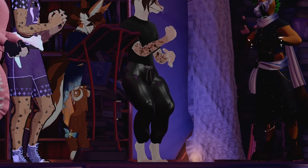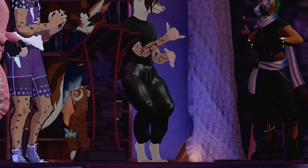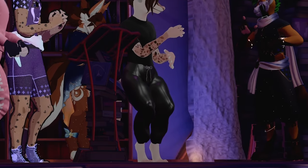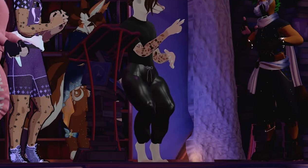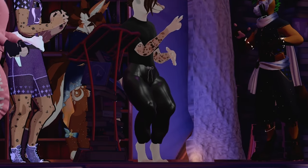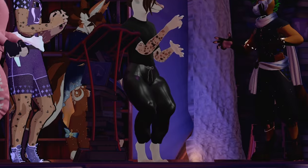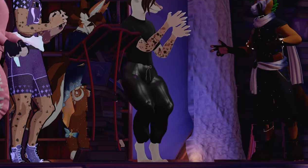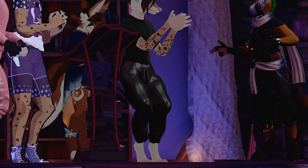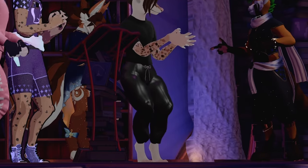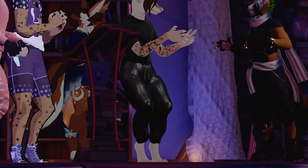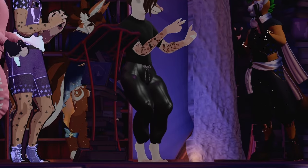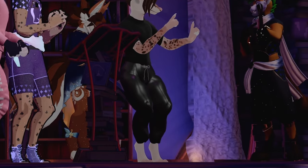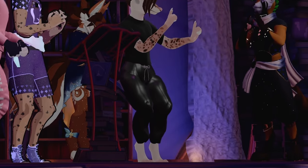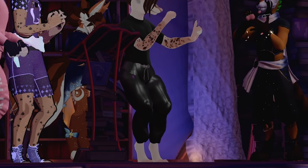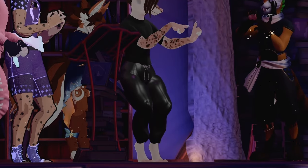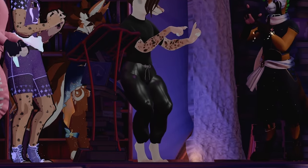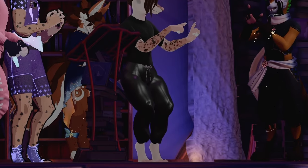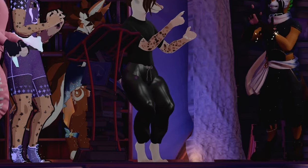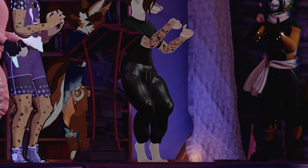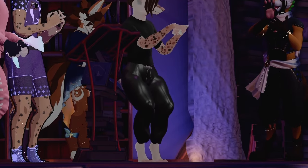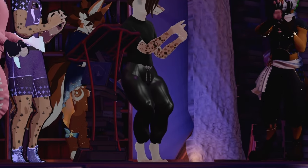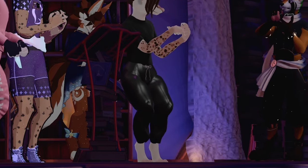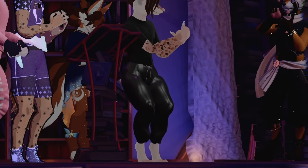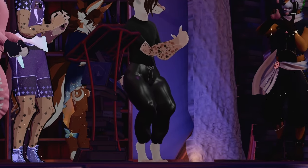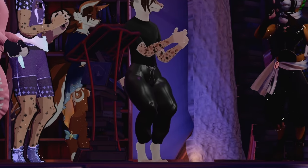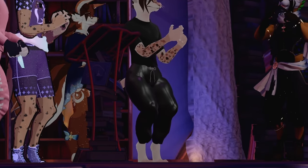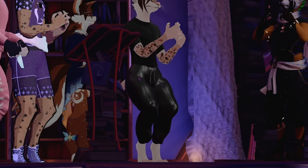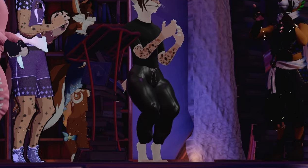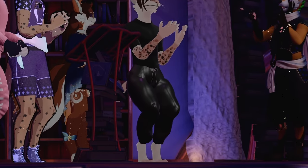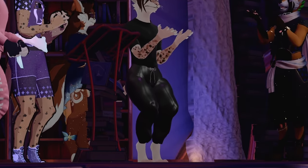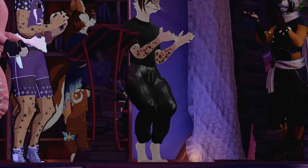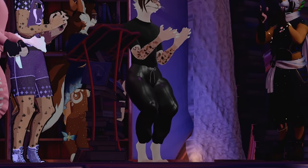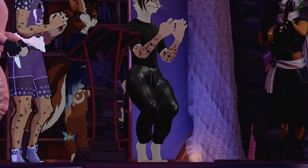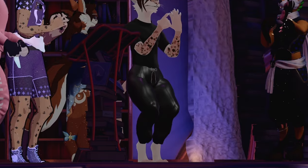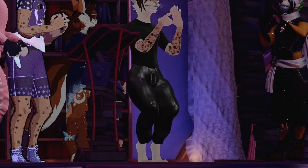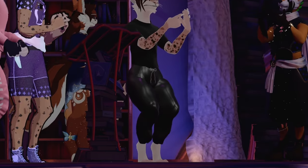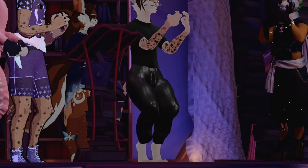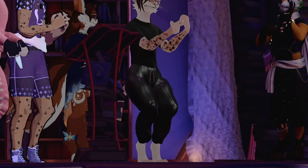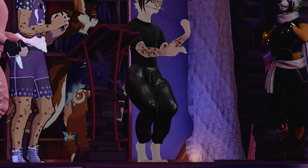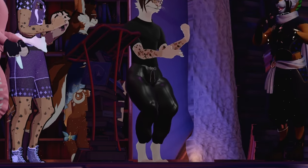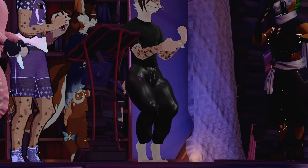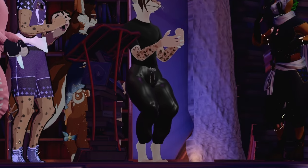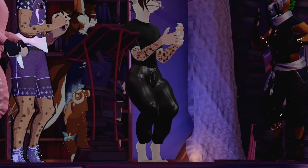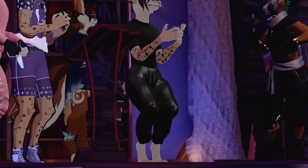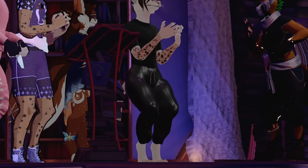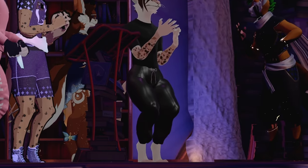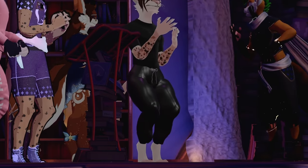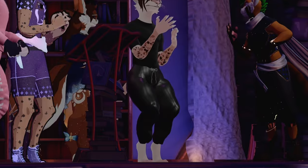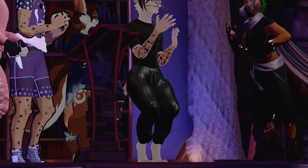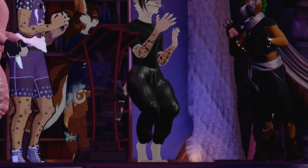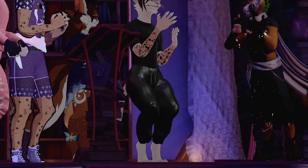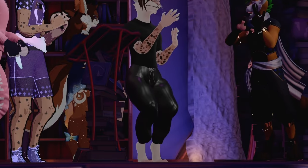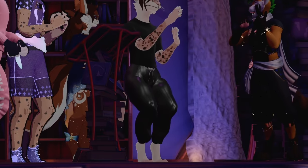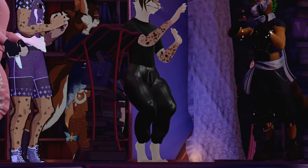ASL? So we'll show both ASL and BSL, but can you show the sign for,